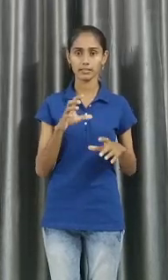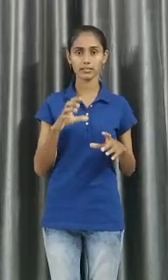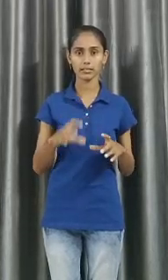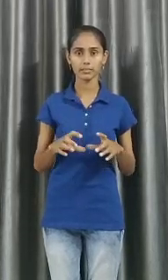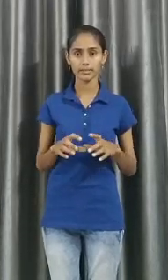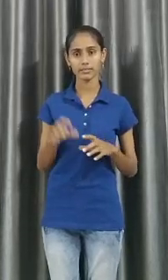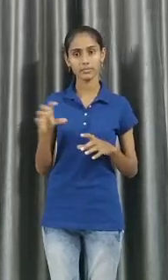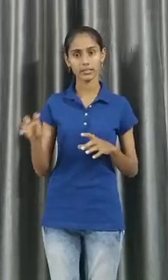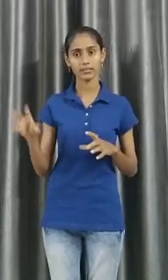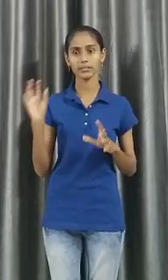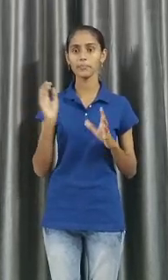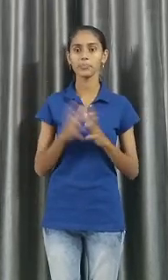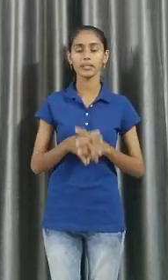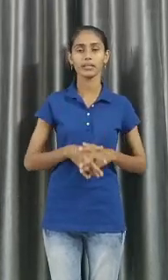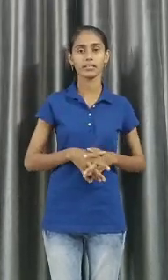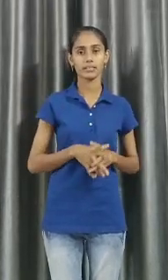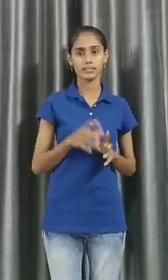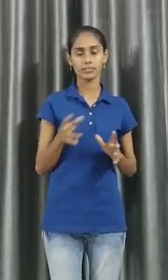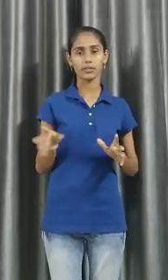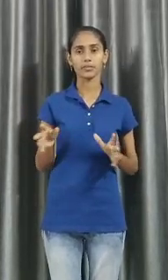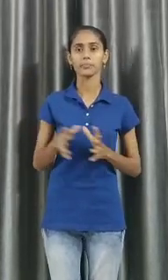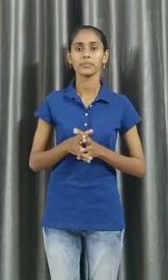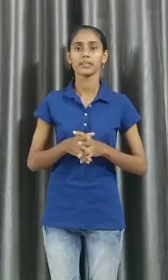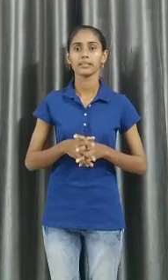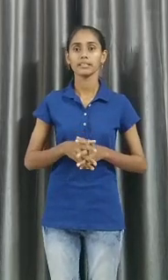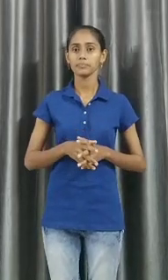In the curly braces we have the inheritance body.